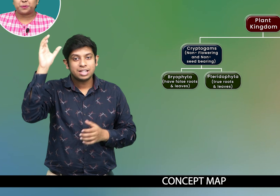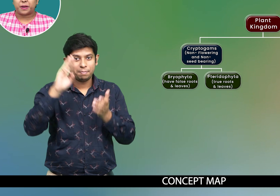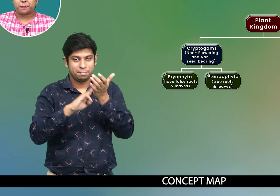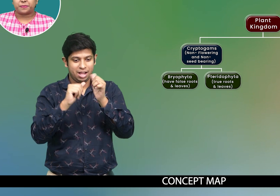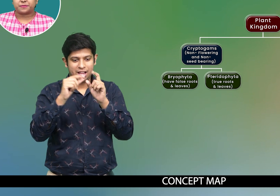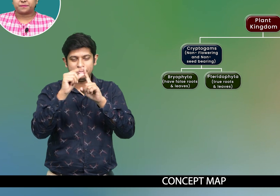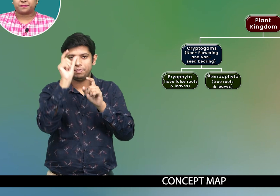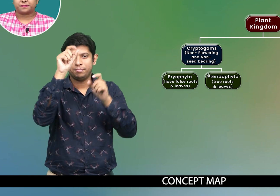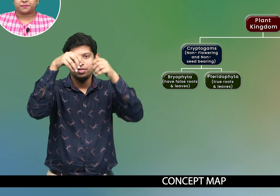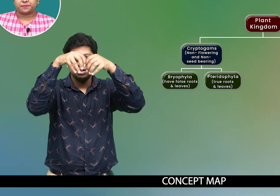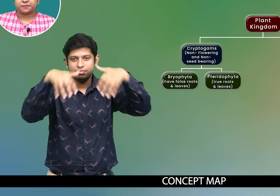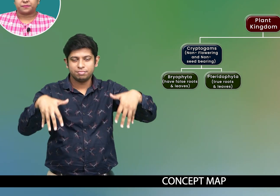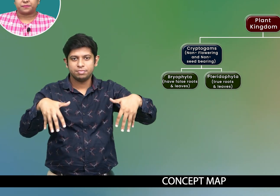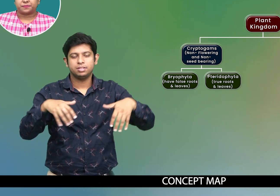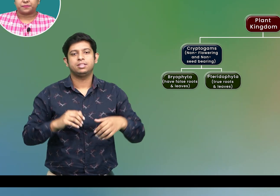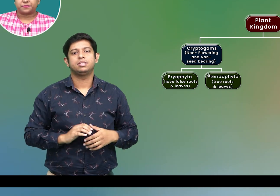Concept map.